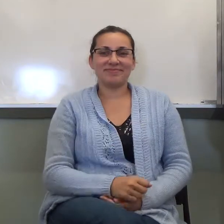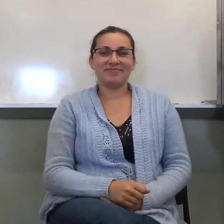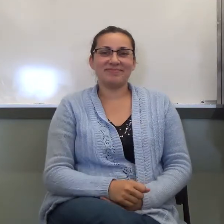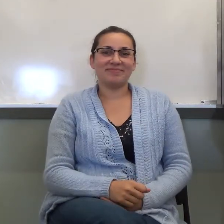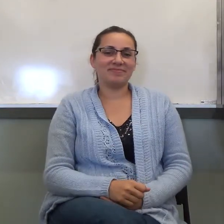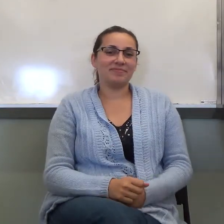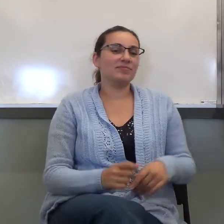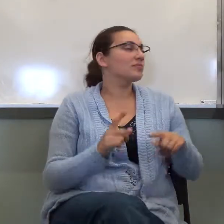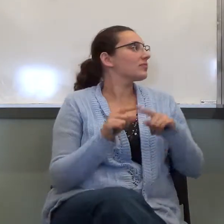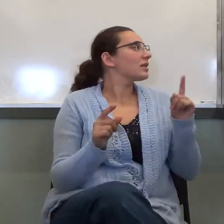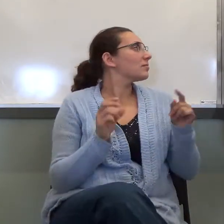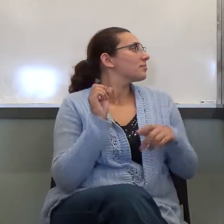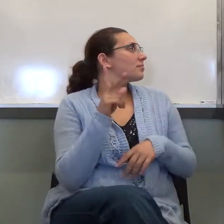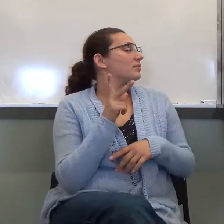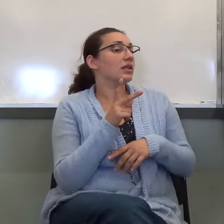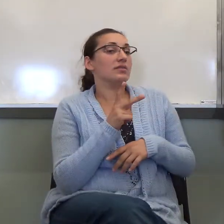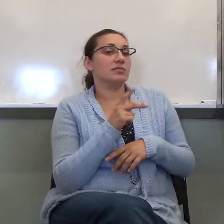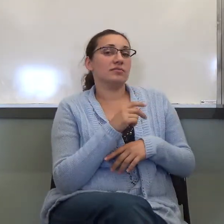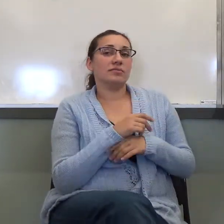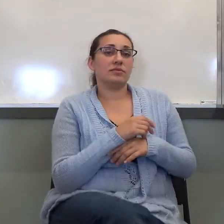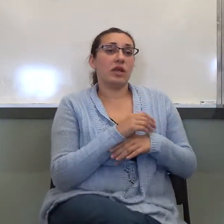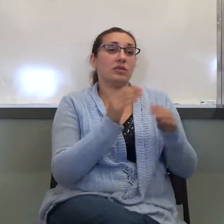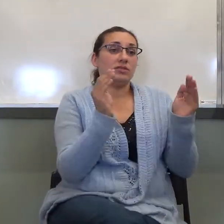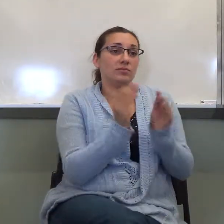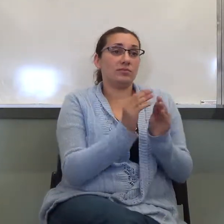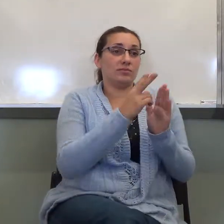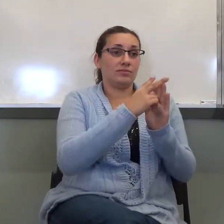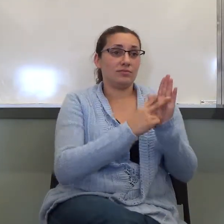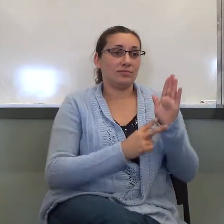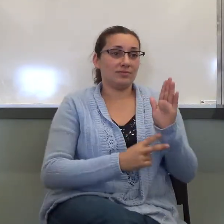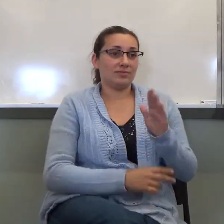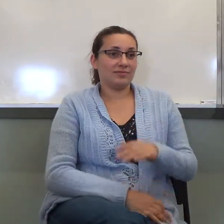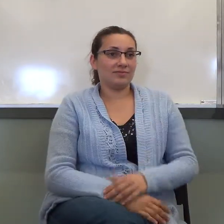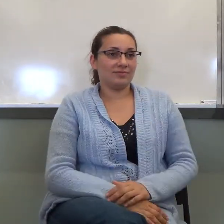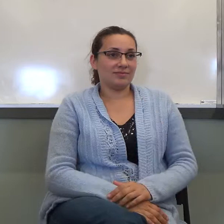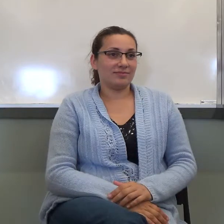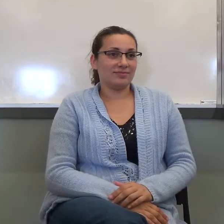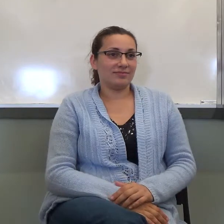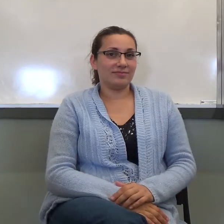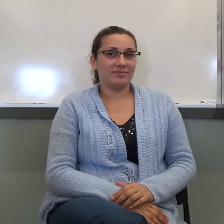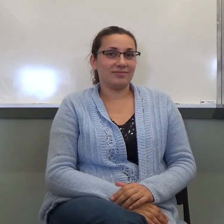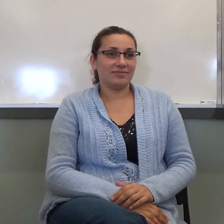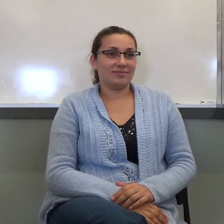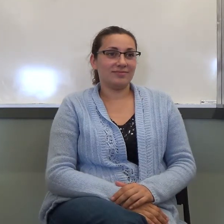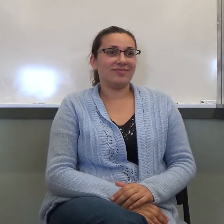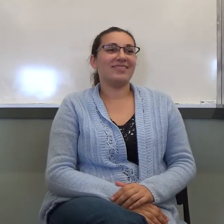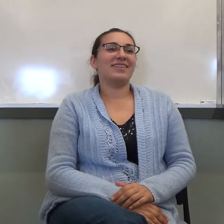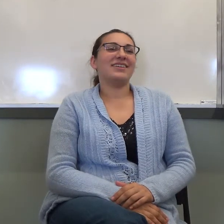Okay, smaller absolute value from larger, 21.6, subtract